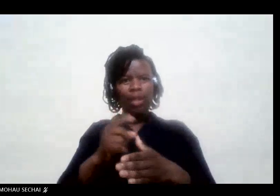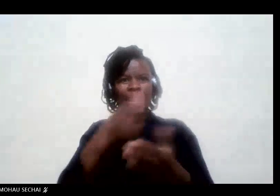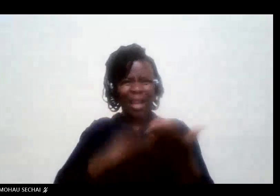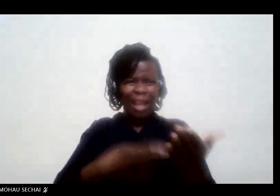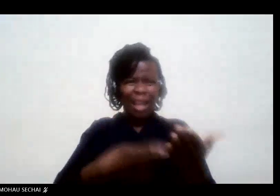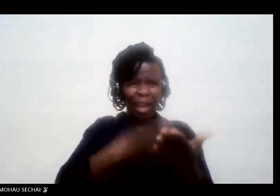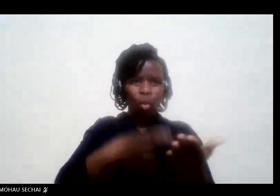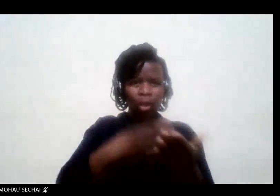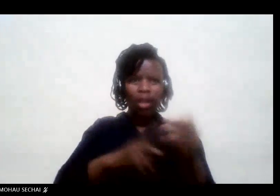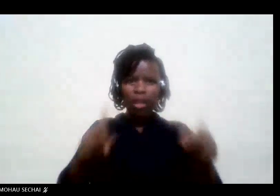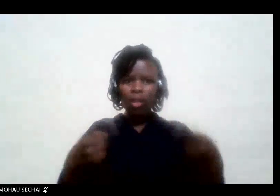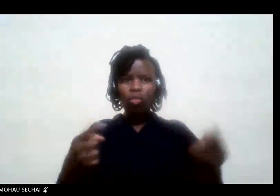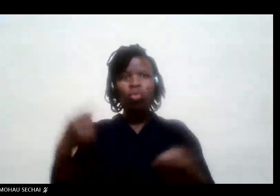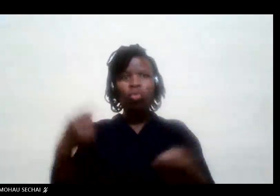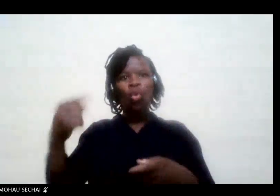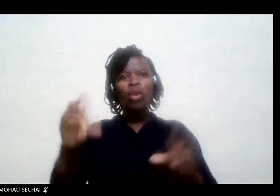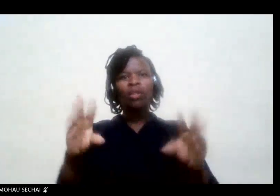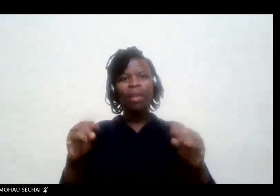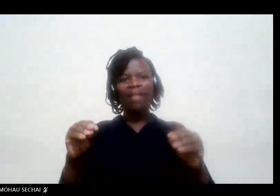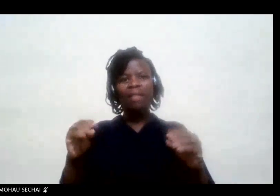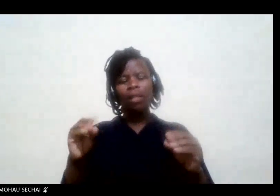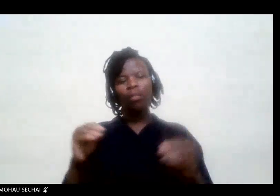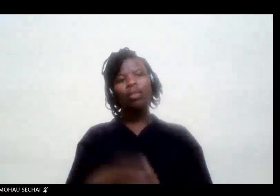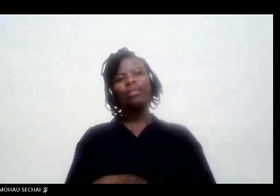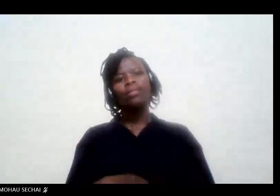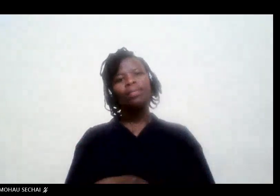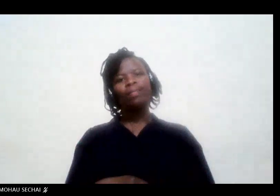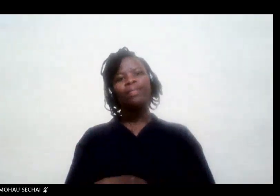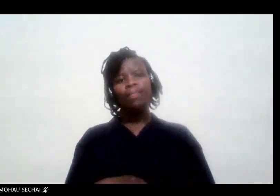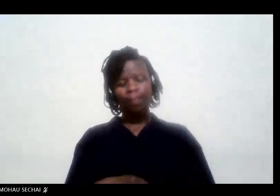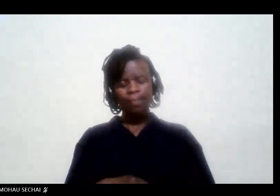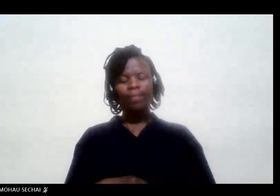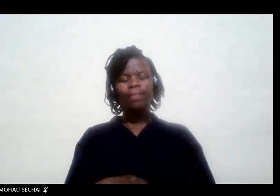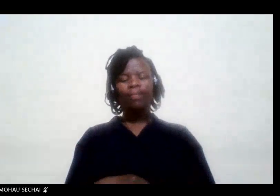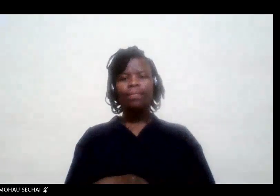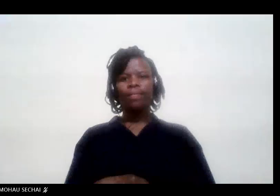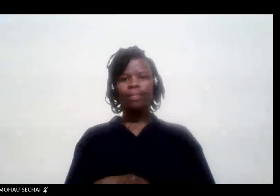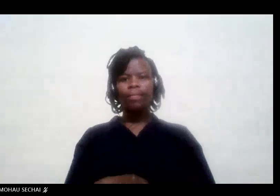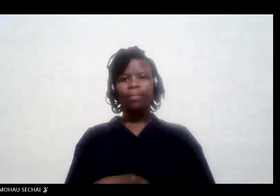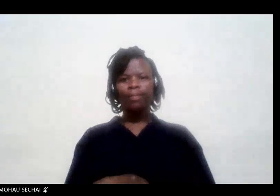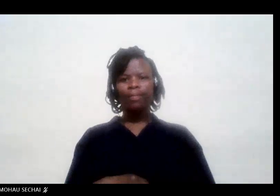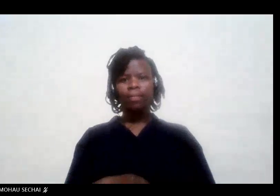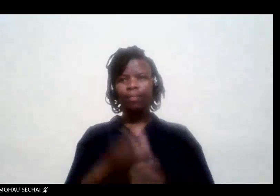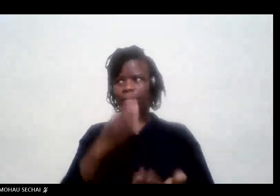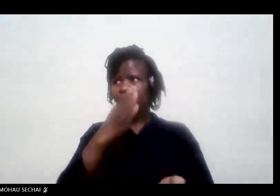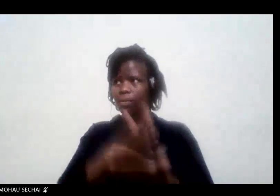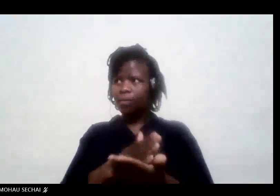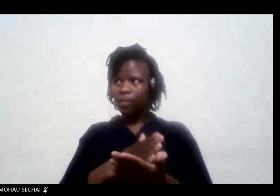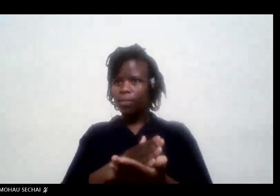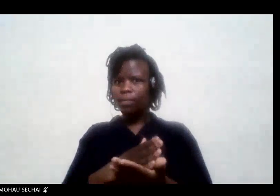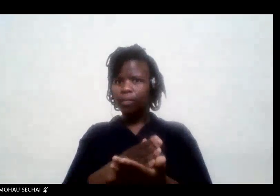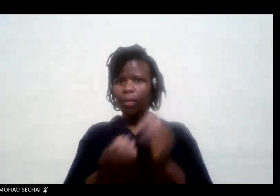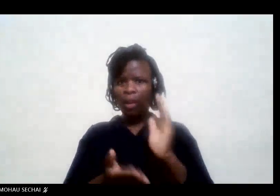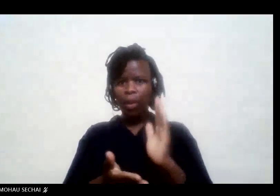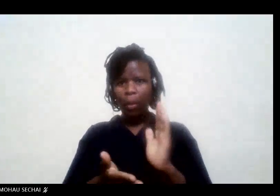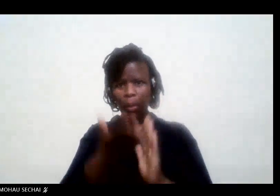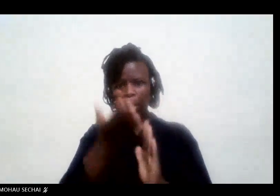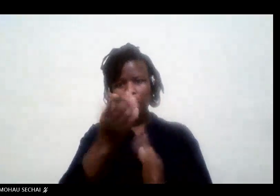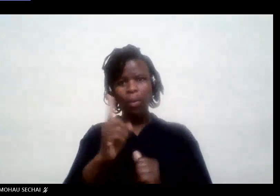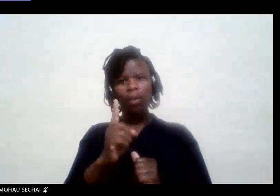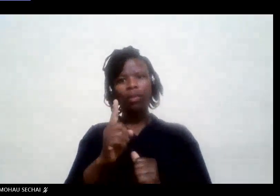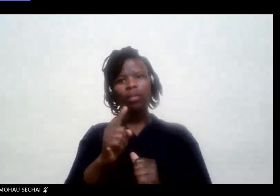time. But Lynette and I, we are working on it, and we are raising the issue further with the university body in terms of the